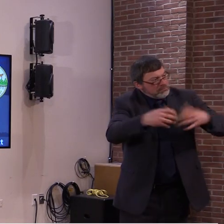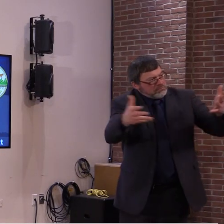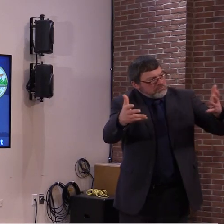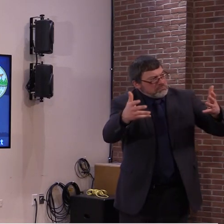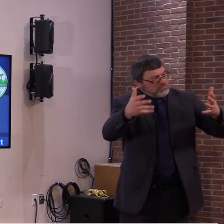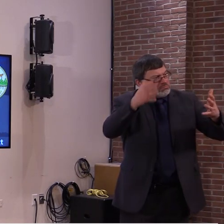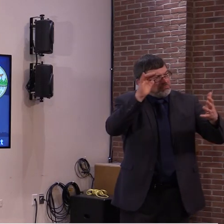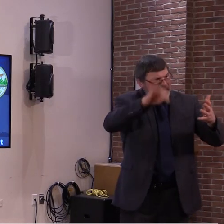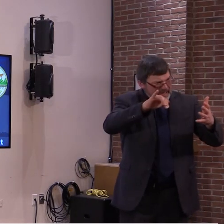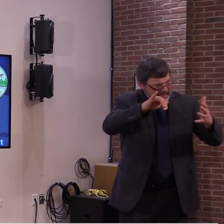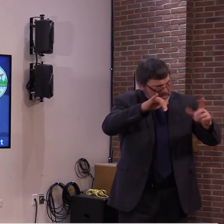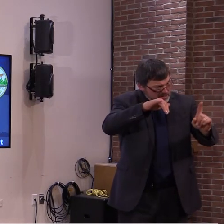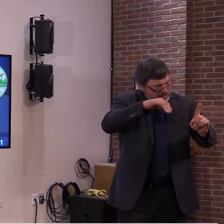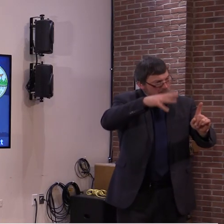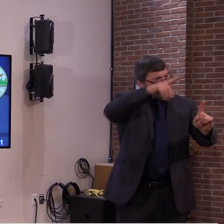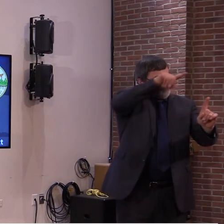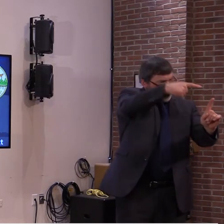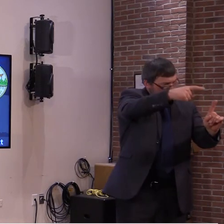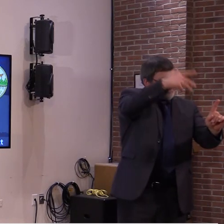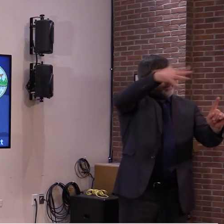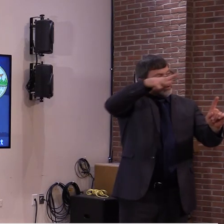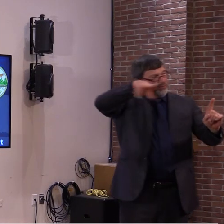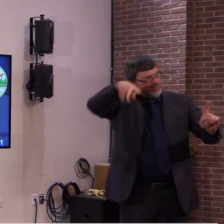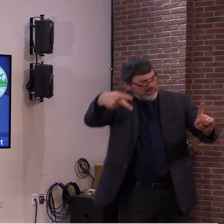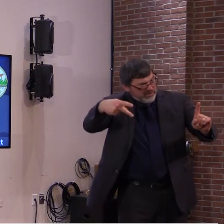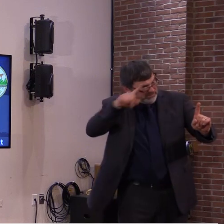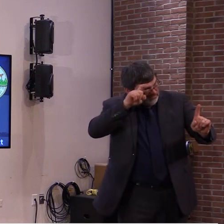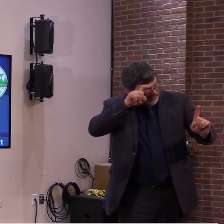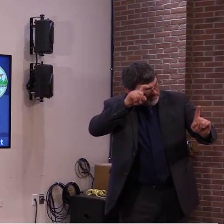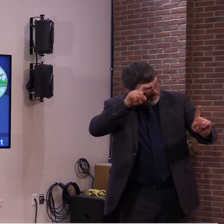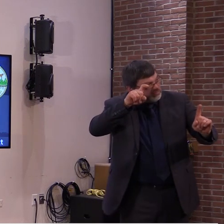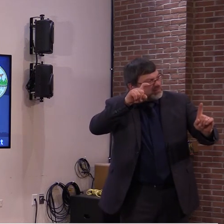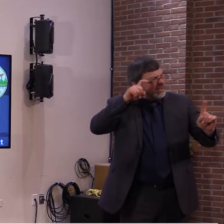vaccines shipped. Vaccines shipped are